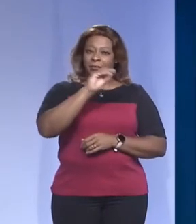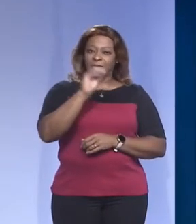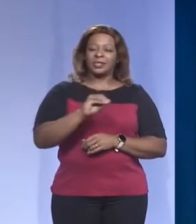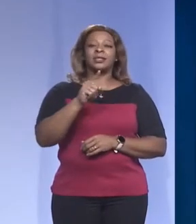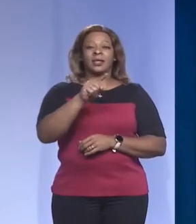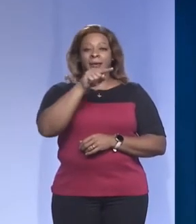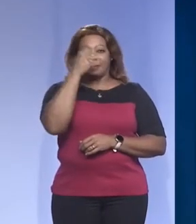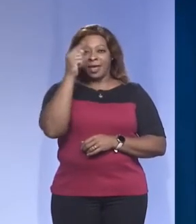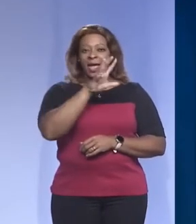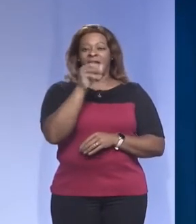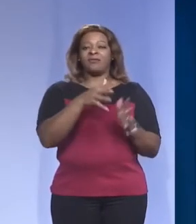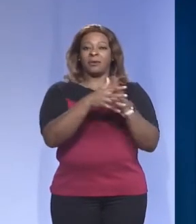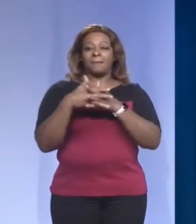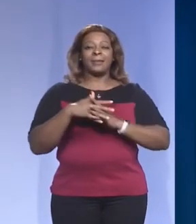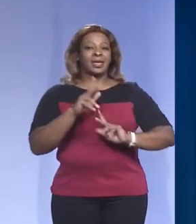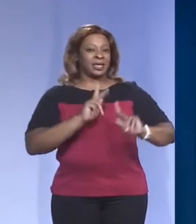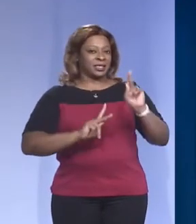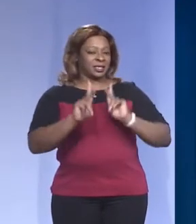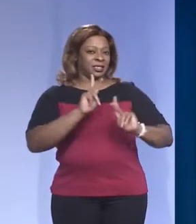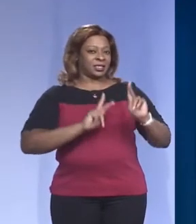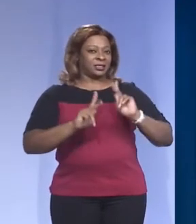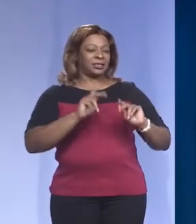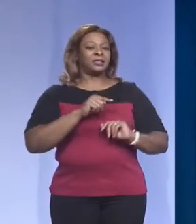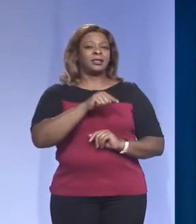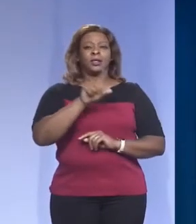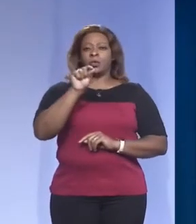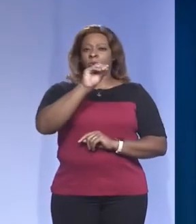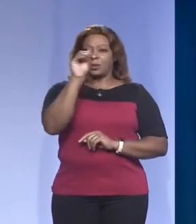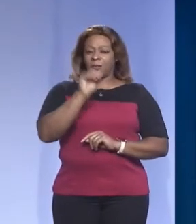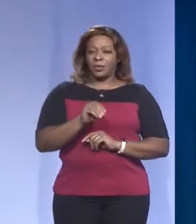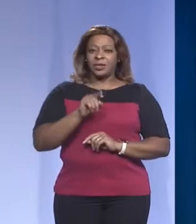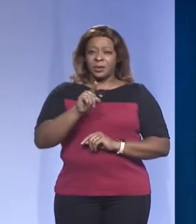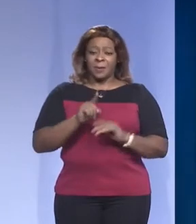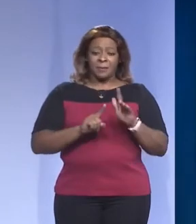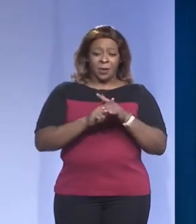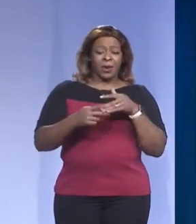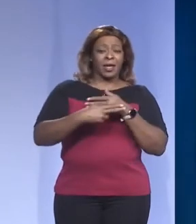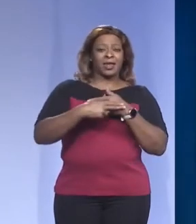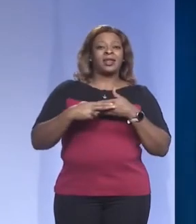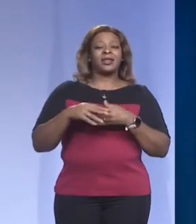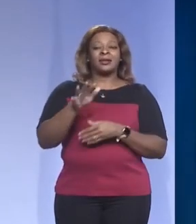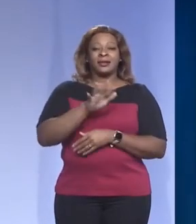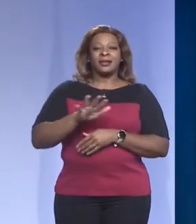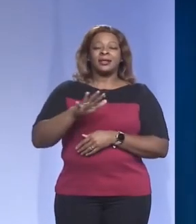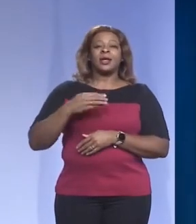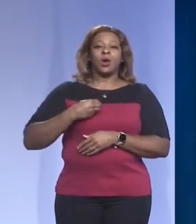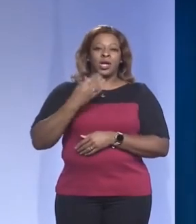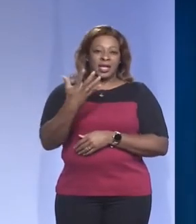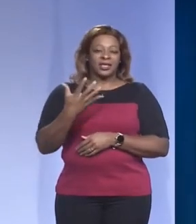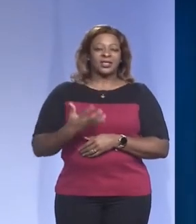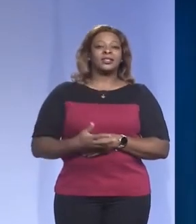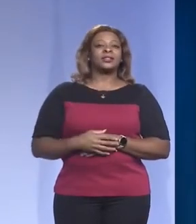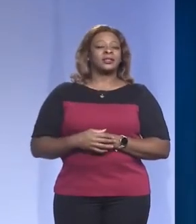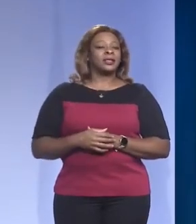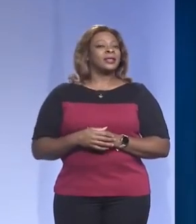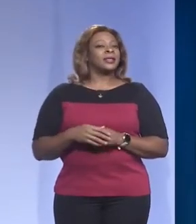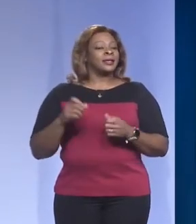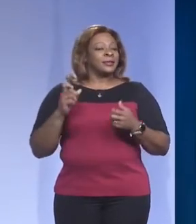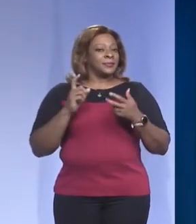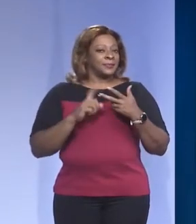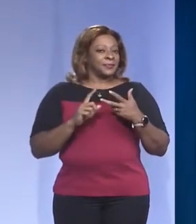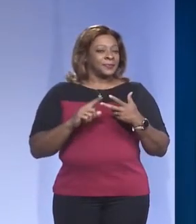or African American citizens. About 20% of the cases have been diagnosed among our Caucasian or white